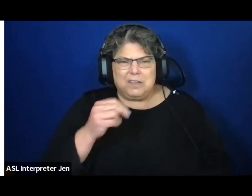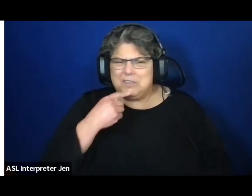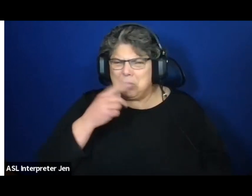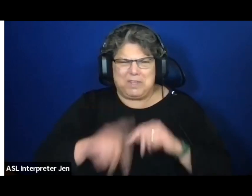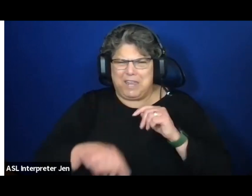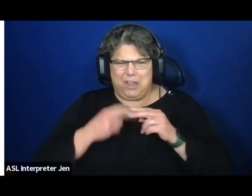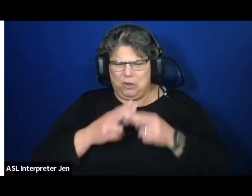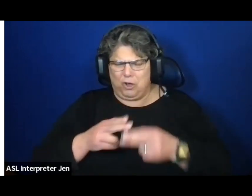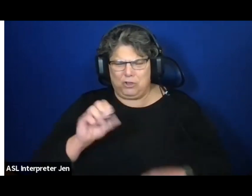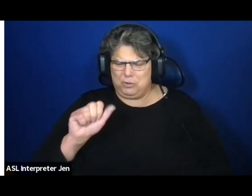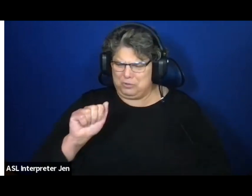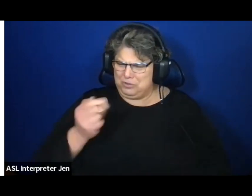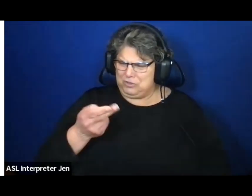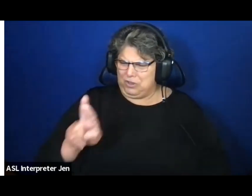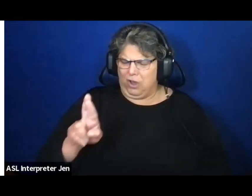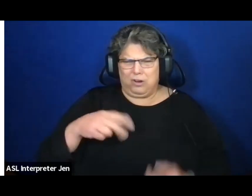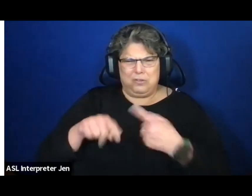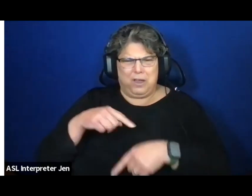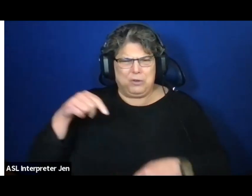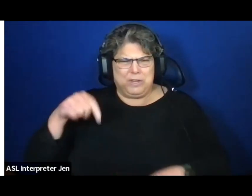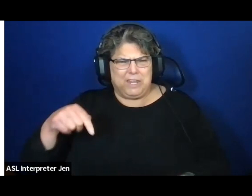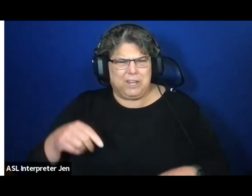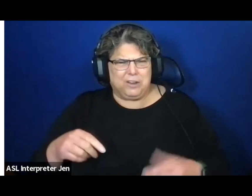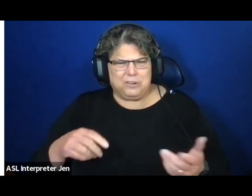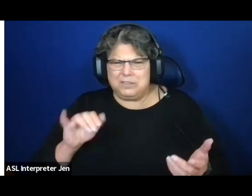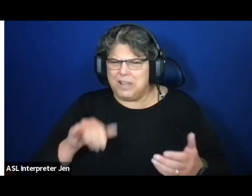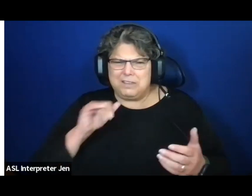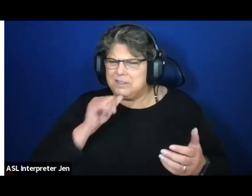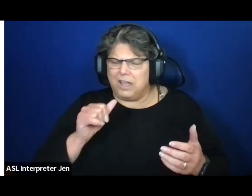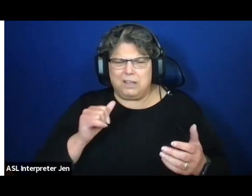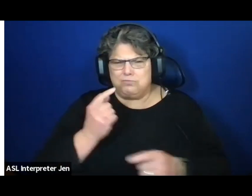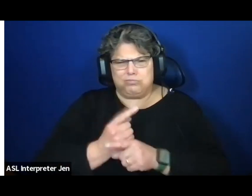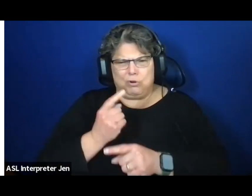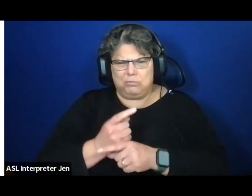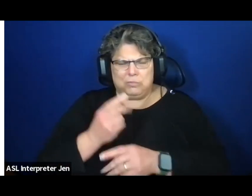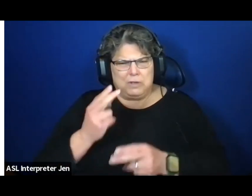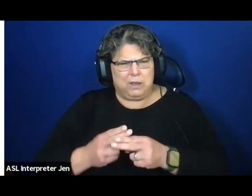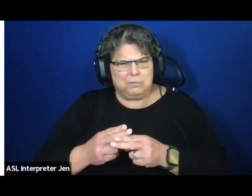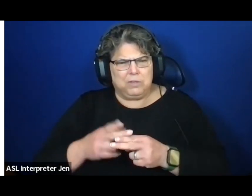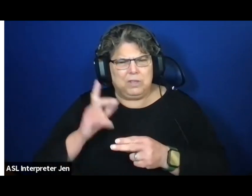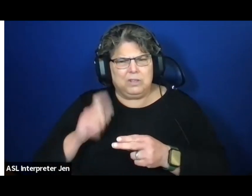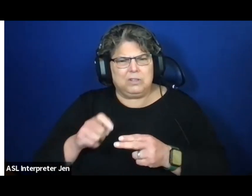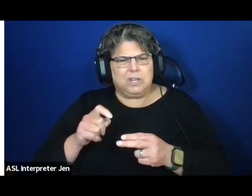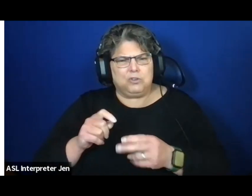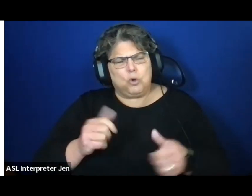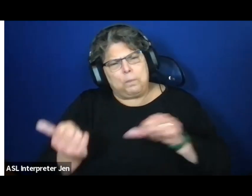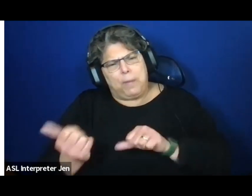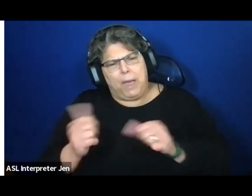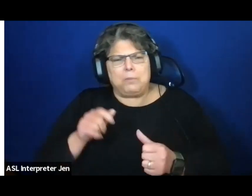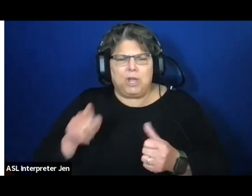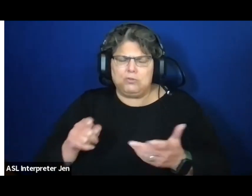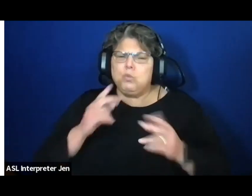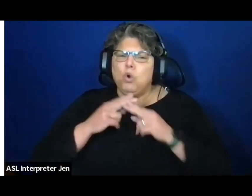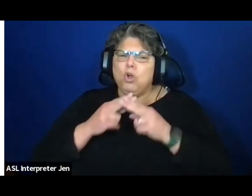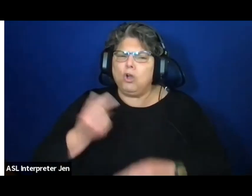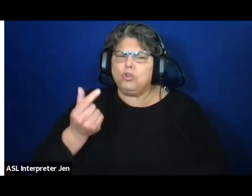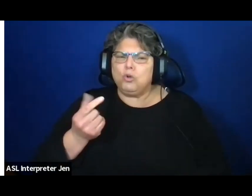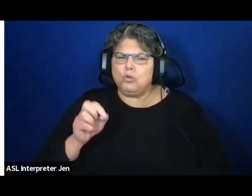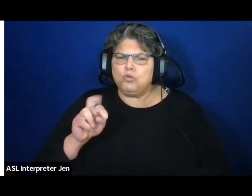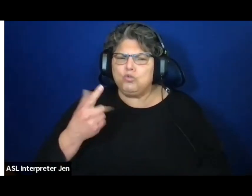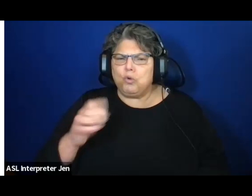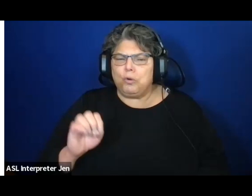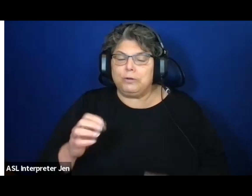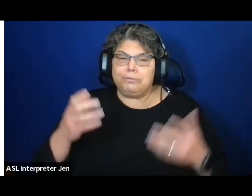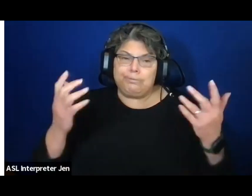house. Sar is a kind of a different name, you know? We need you to be called, we need to baptize, we're going to call you George. So he got the